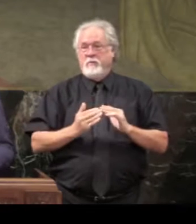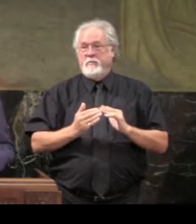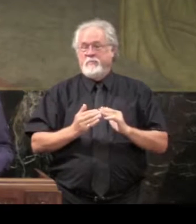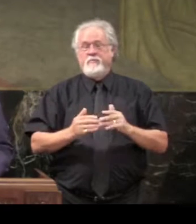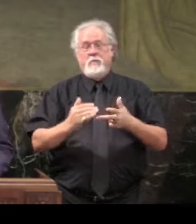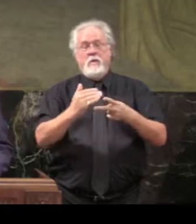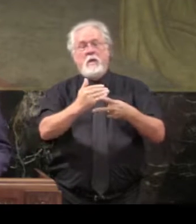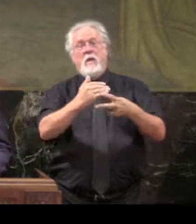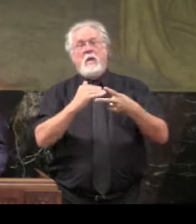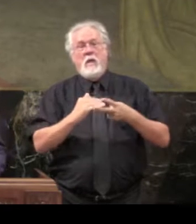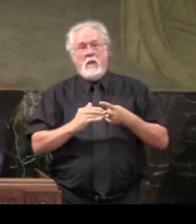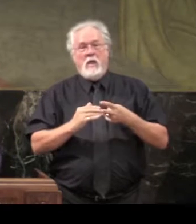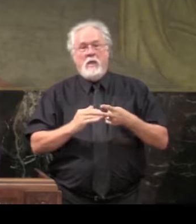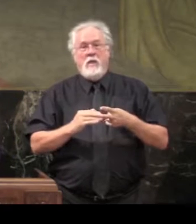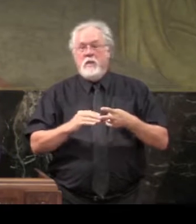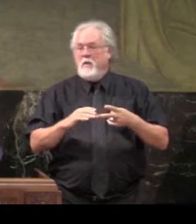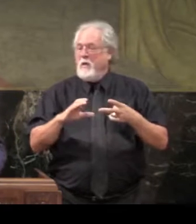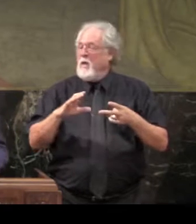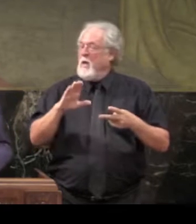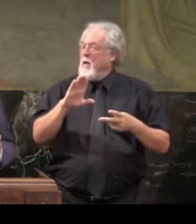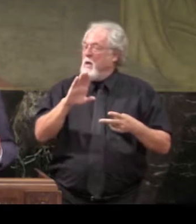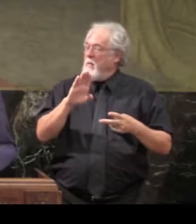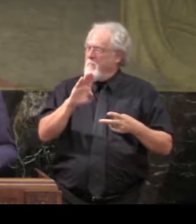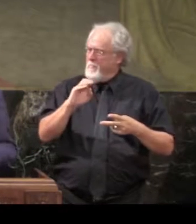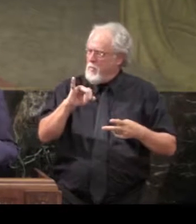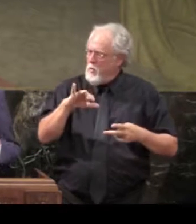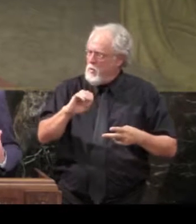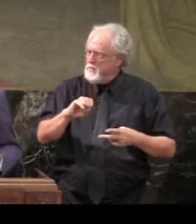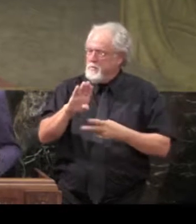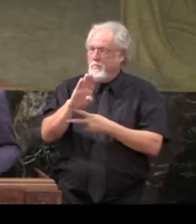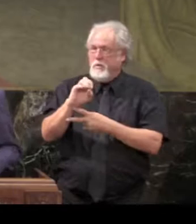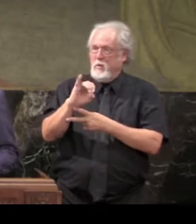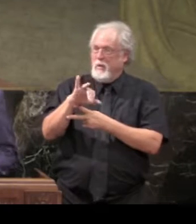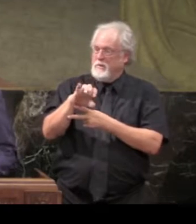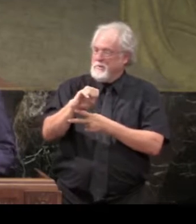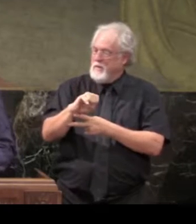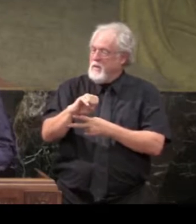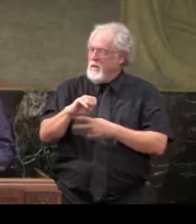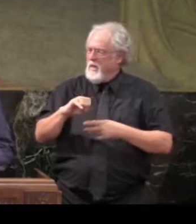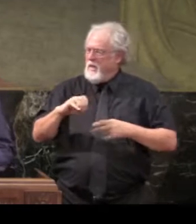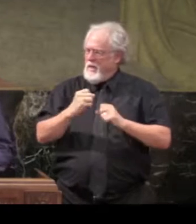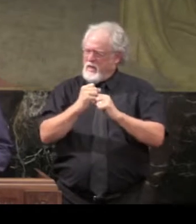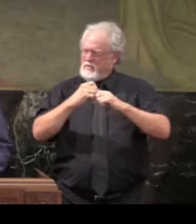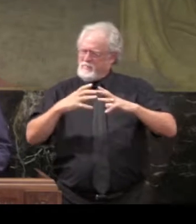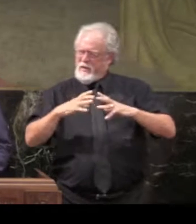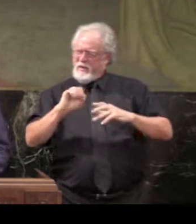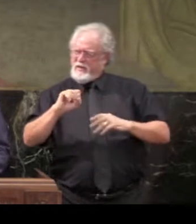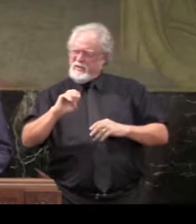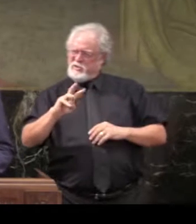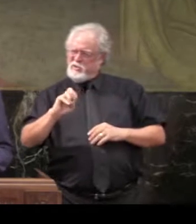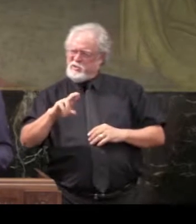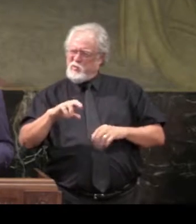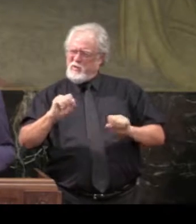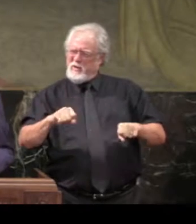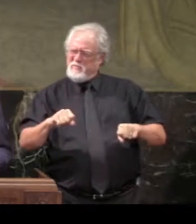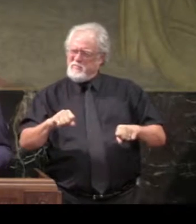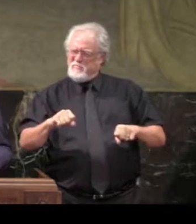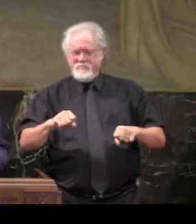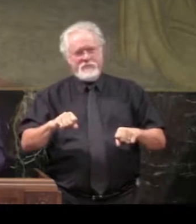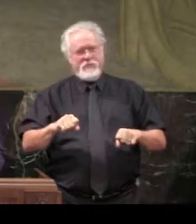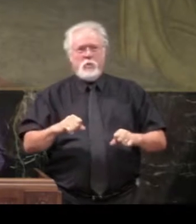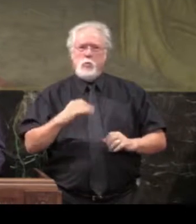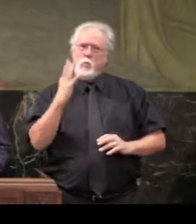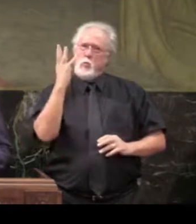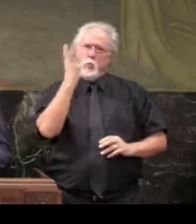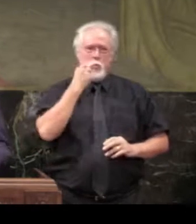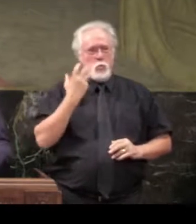Next, we're investing in sewer capacity in Boyce. Now, I know for a lot of you all, the word expanding sewer capacity probably is not glamorous or